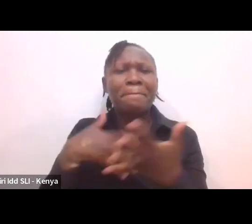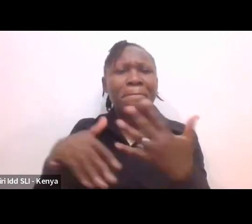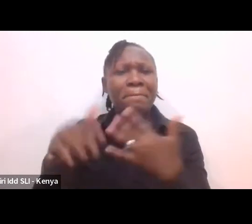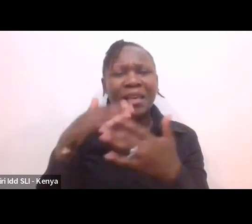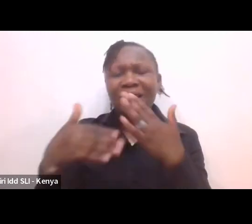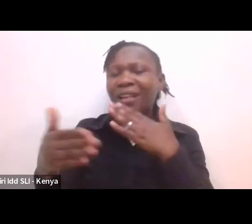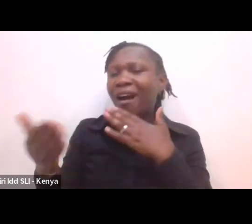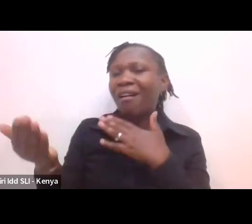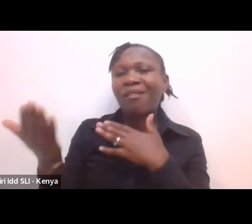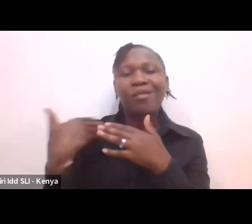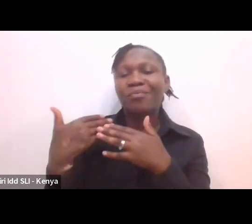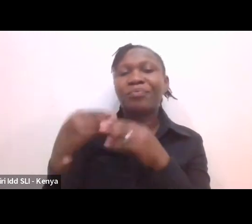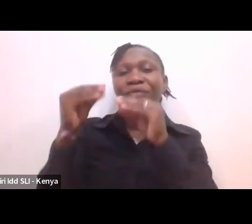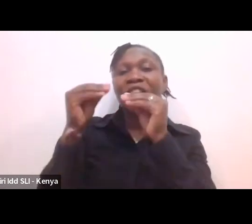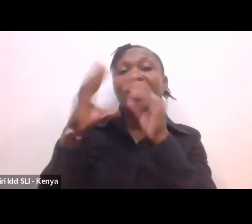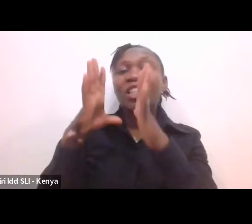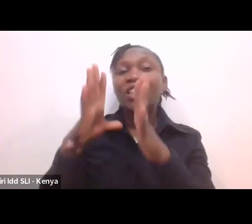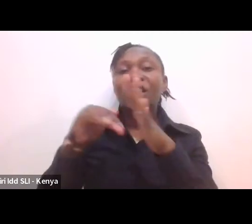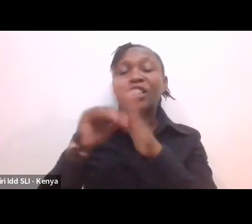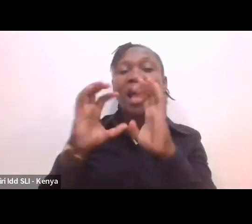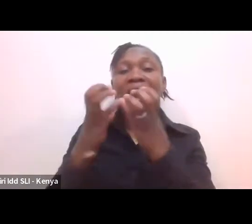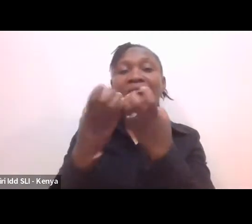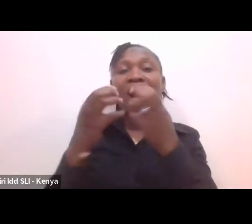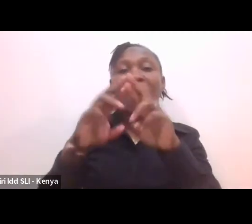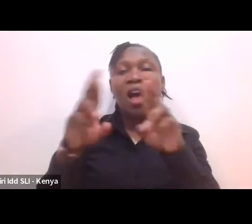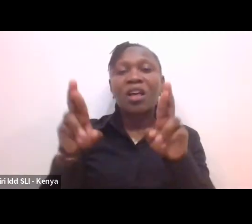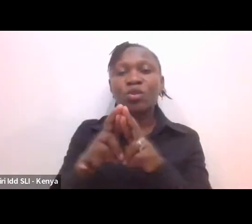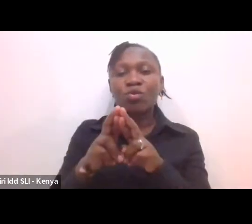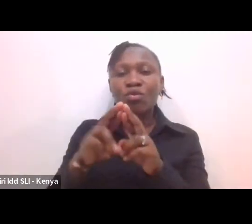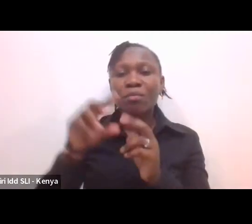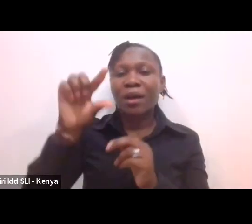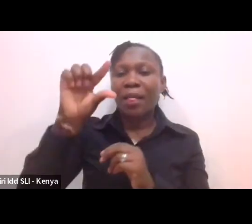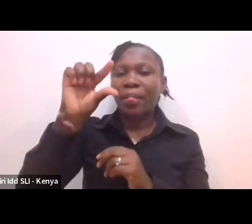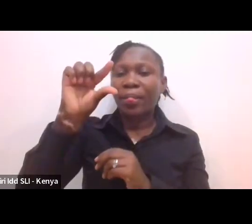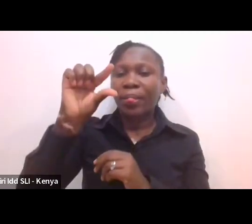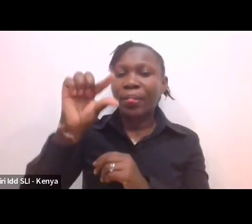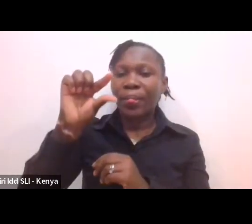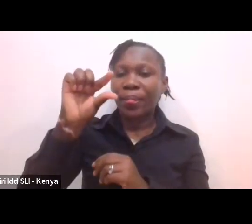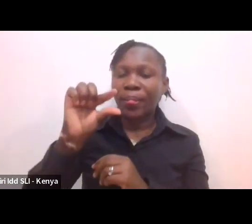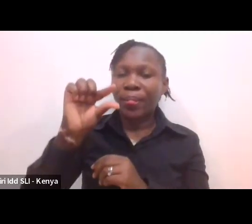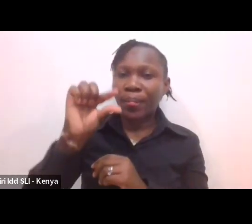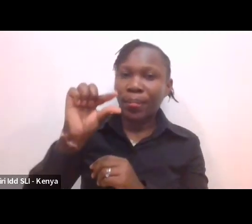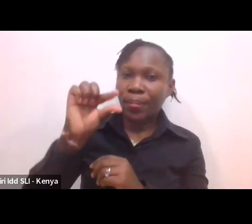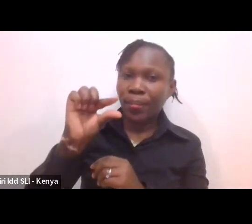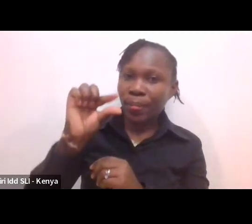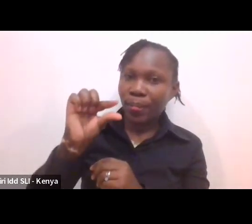other classroom staff can be thin on the ground and of mixed quality.